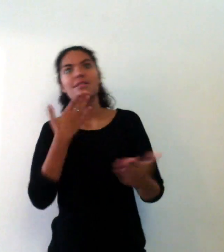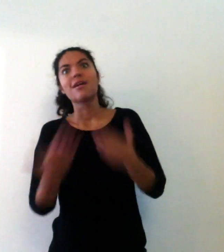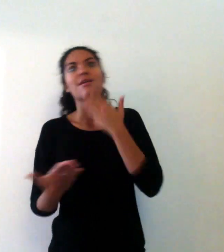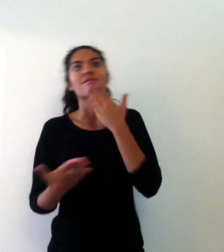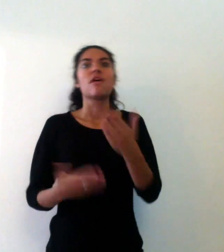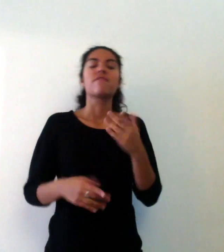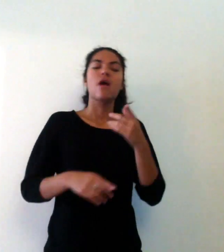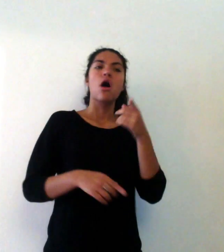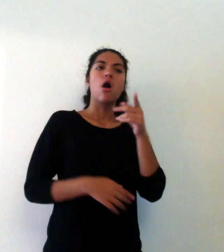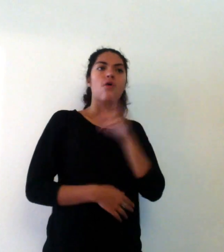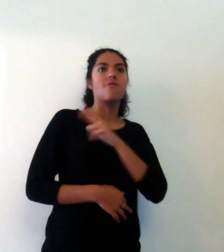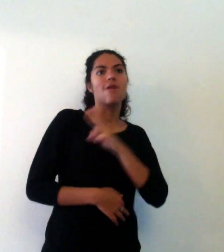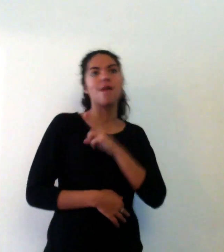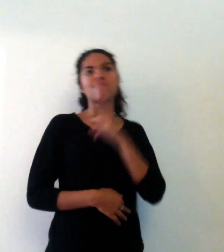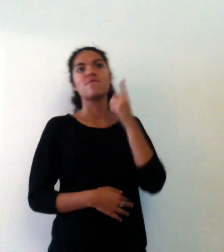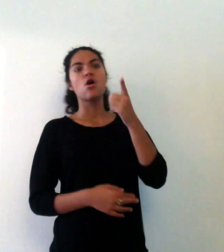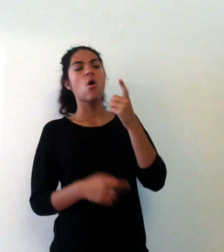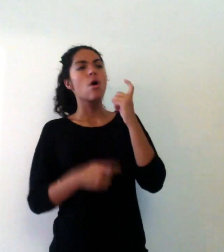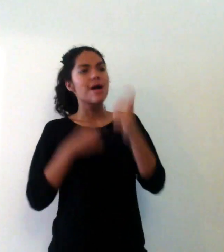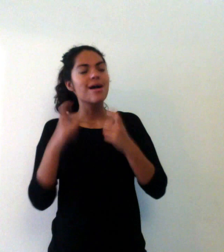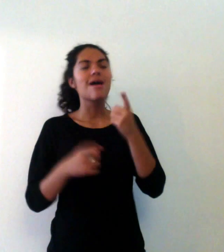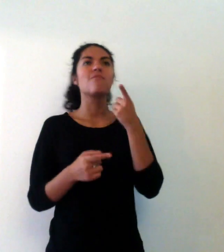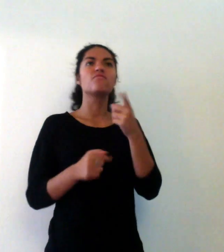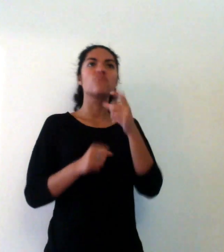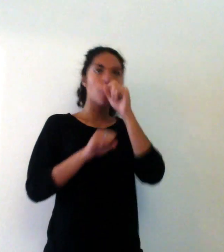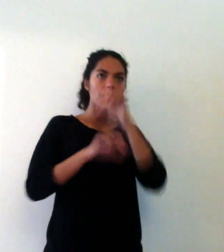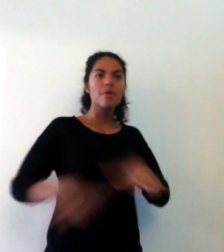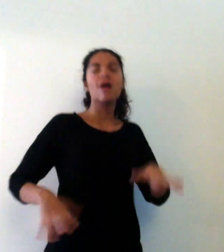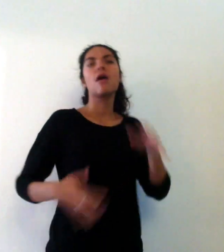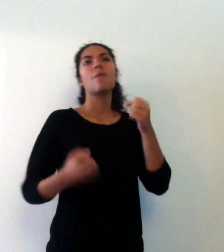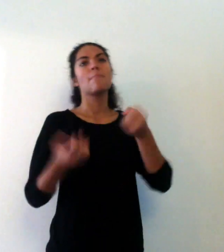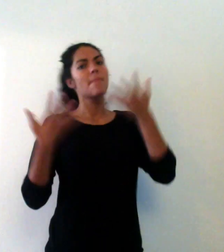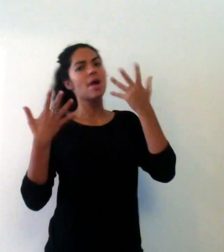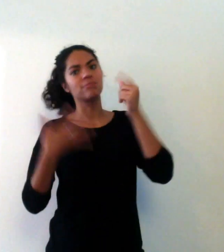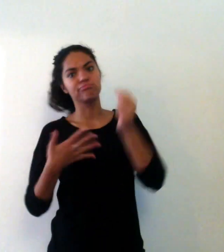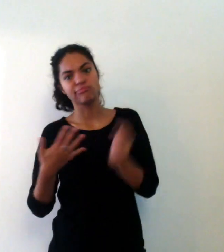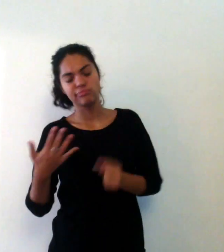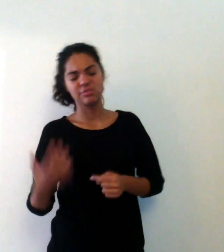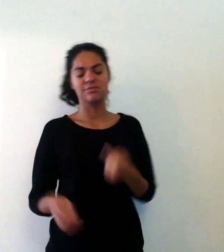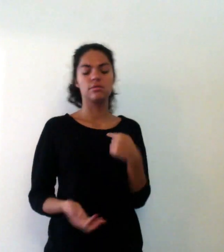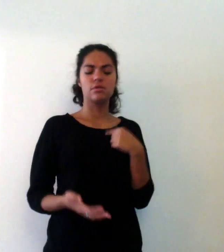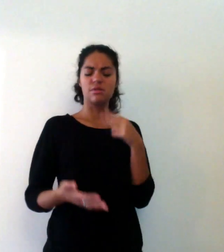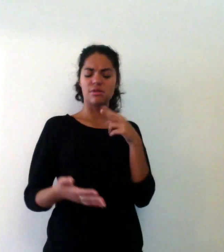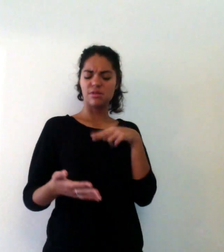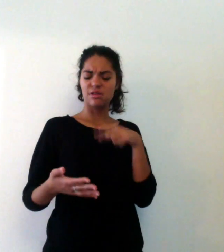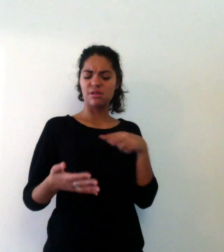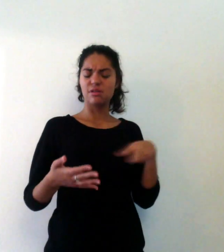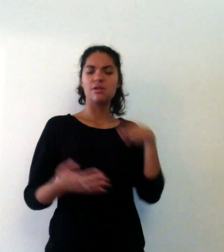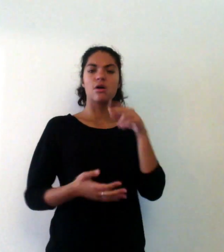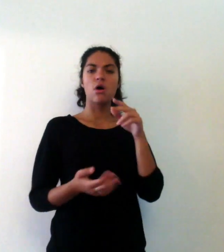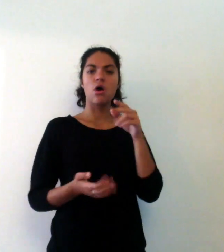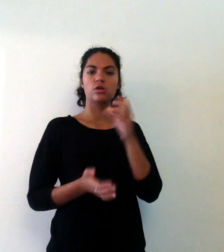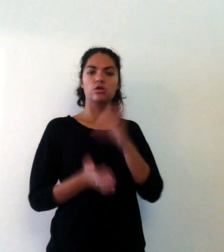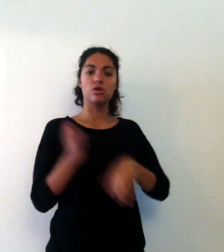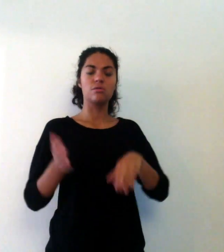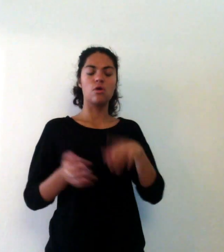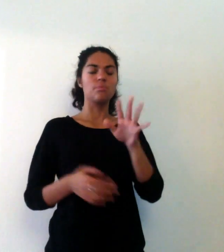gift. And my eyes became moist today as I read the passage in 1 Samuel chapter 30. And